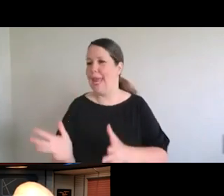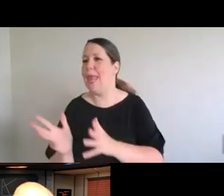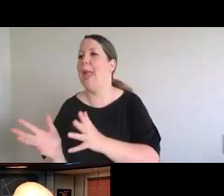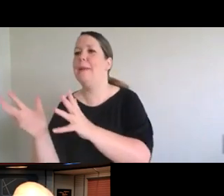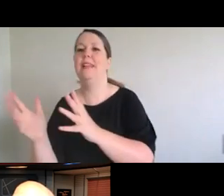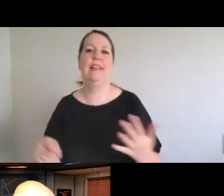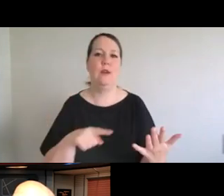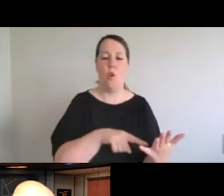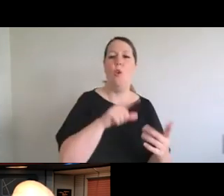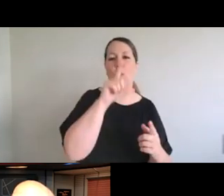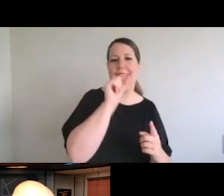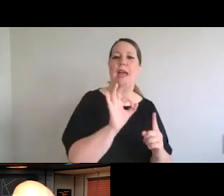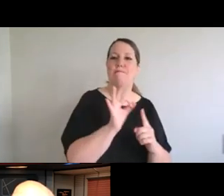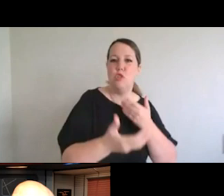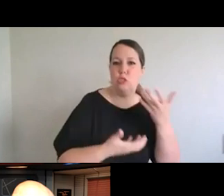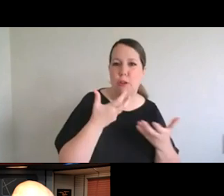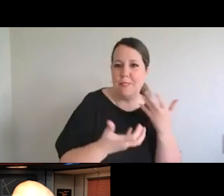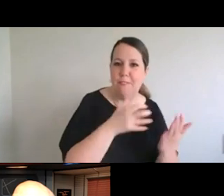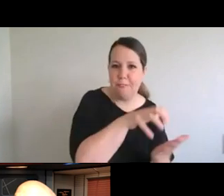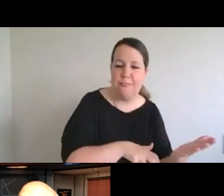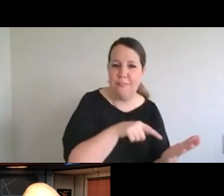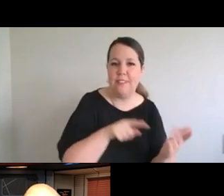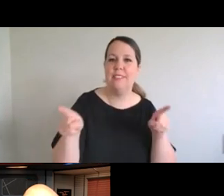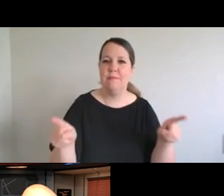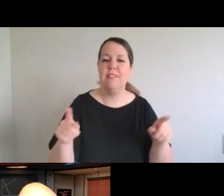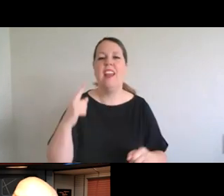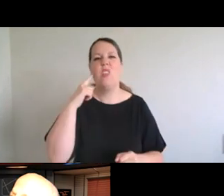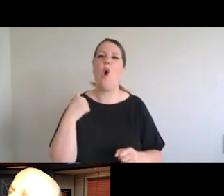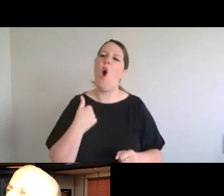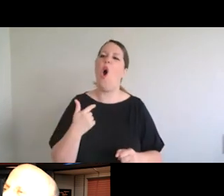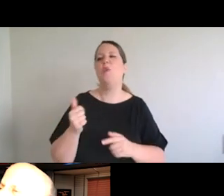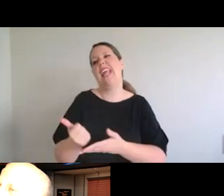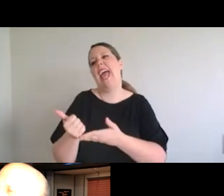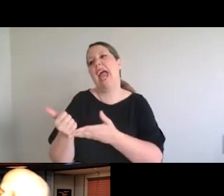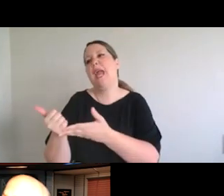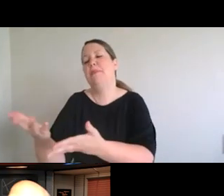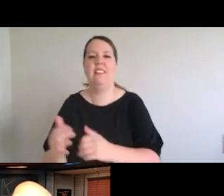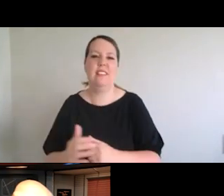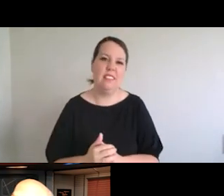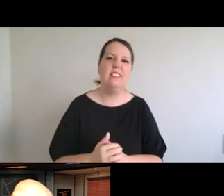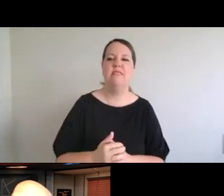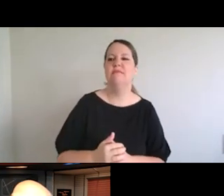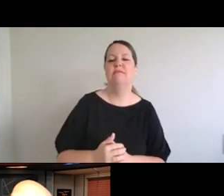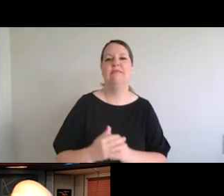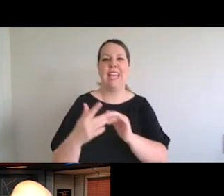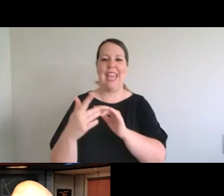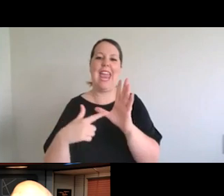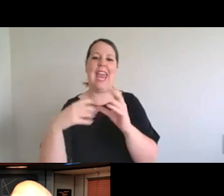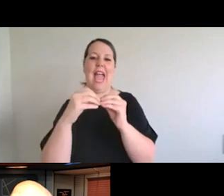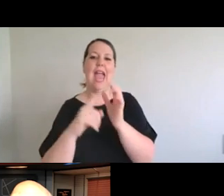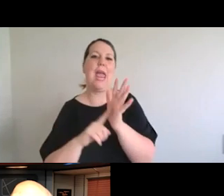legislation. And it decided to go for enabling legislation. And too bad the Access Alliance actually wanted the prescriptive